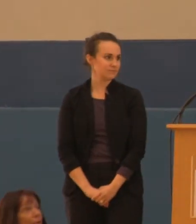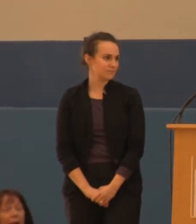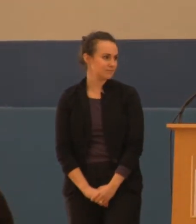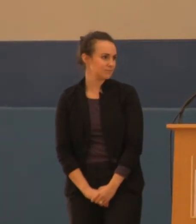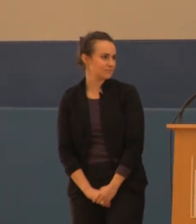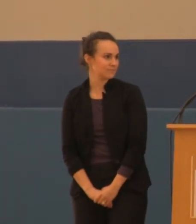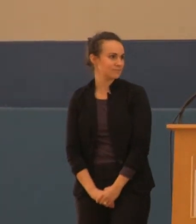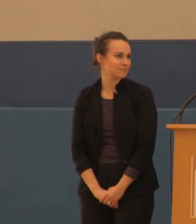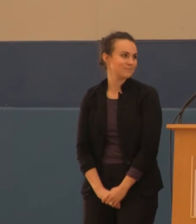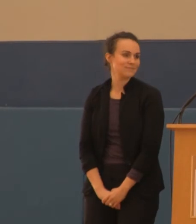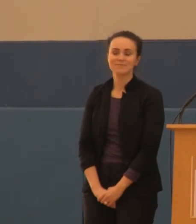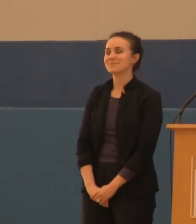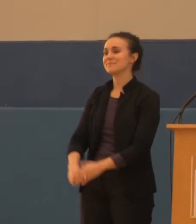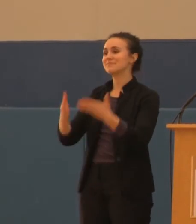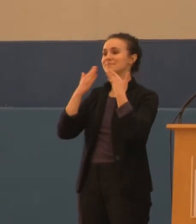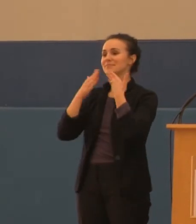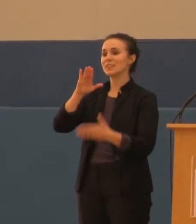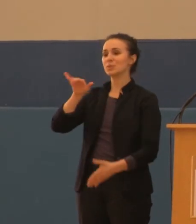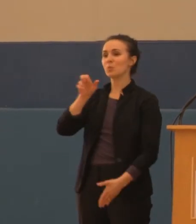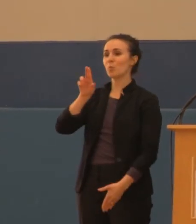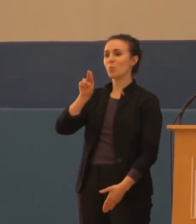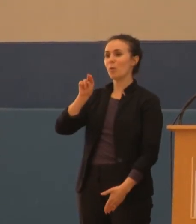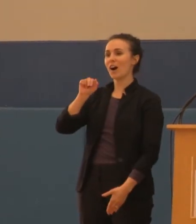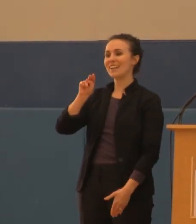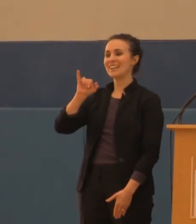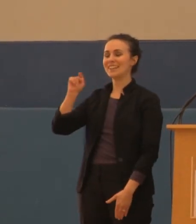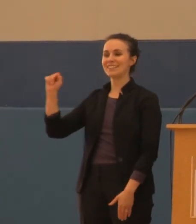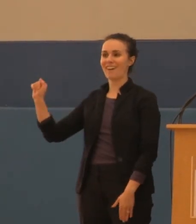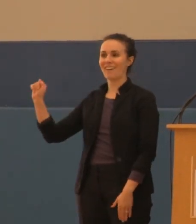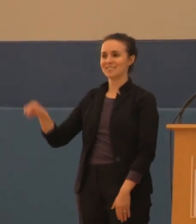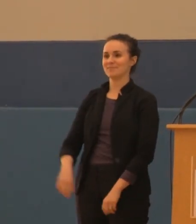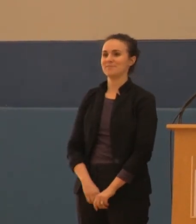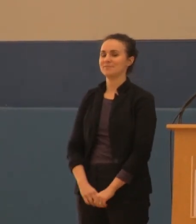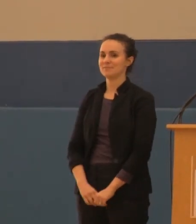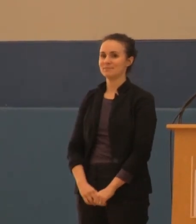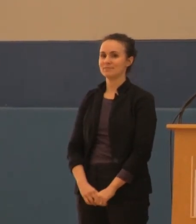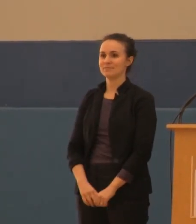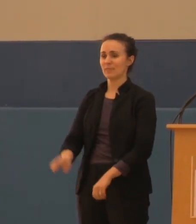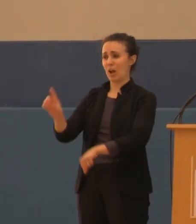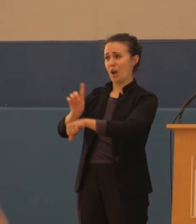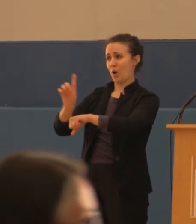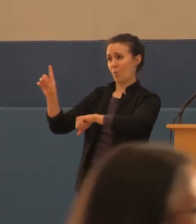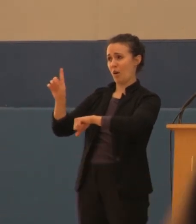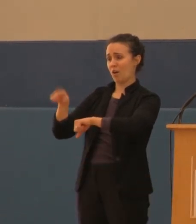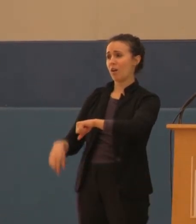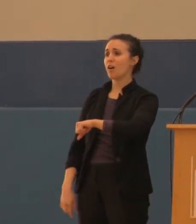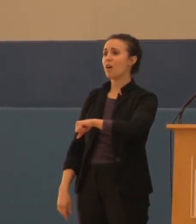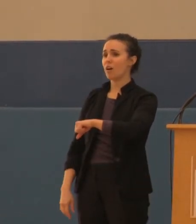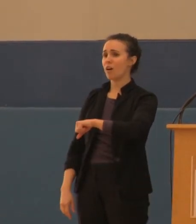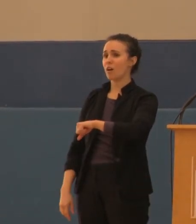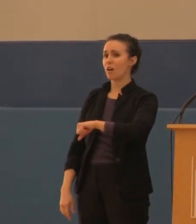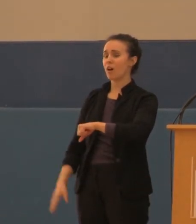Thank you, Juanita. 1 o'clock, there